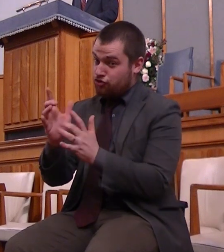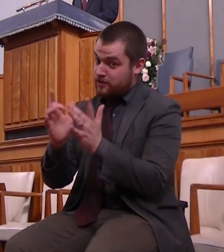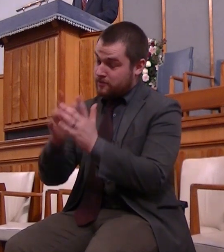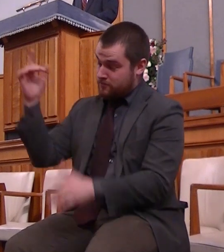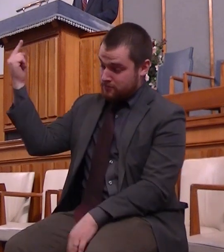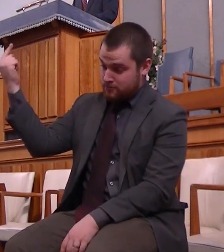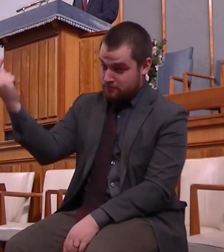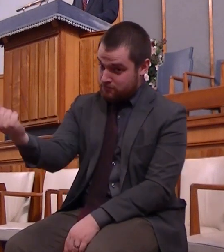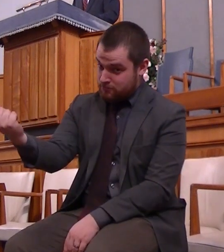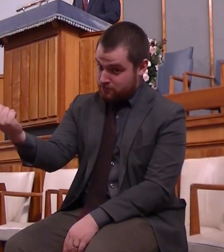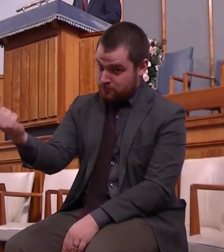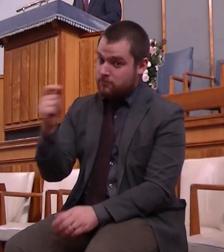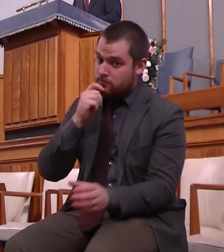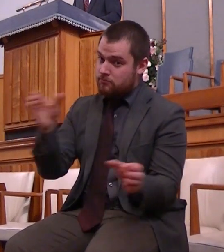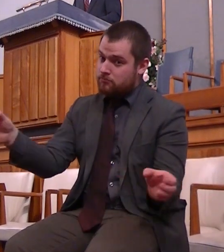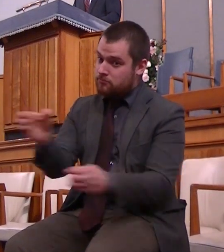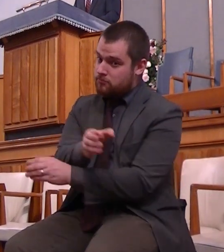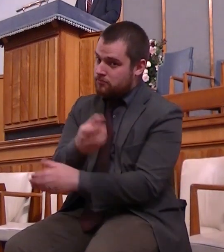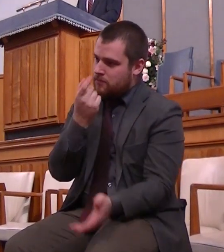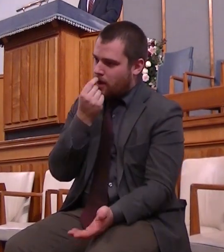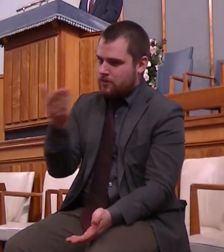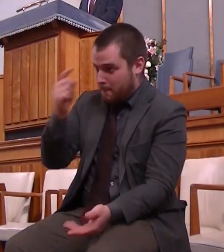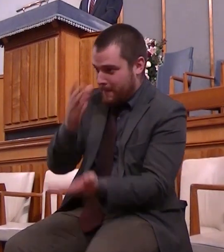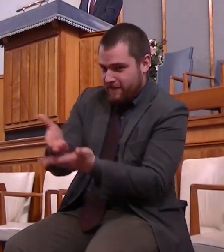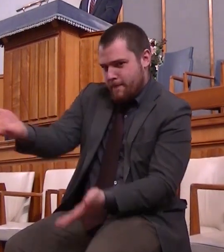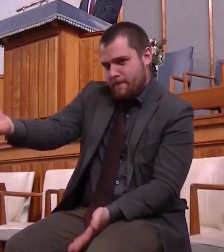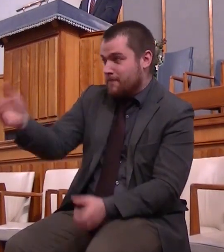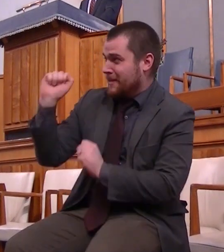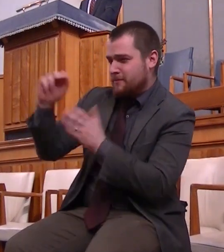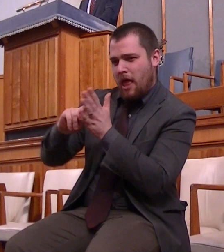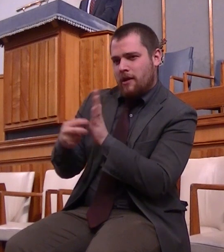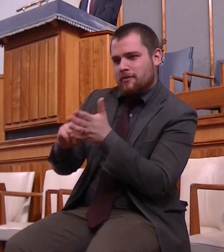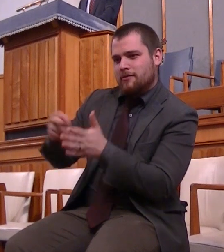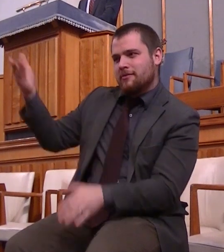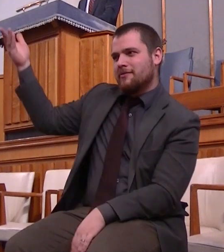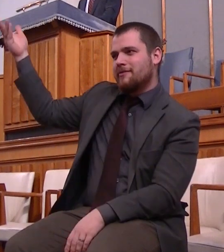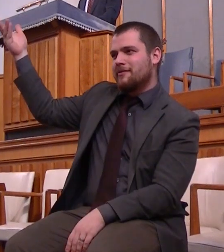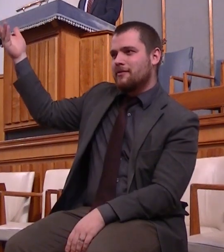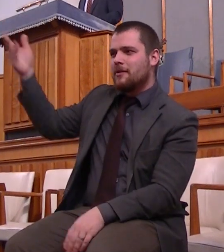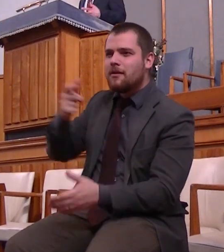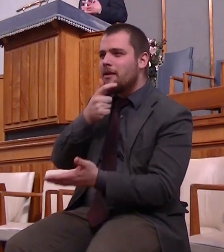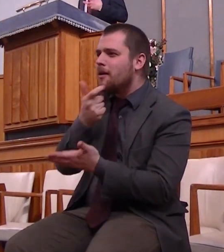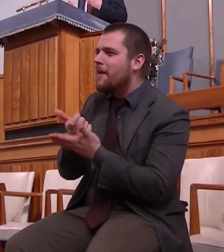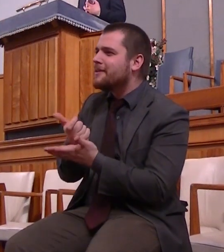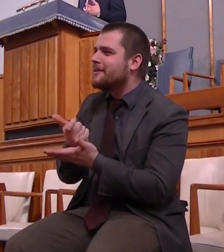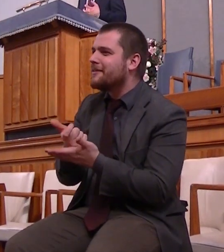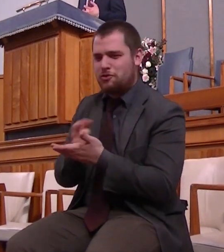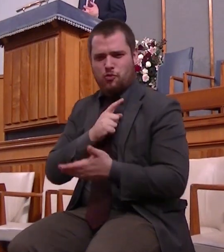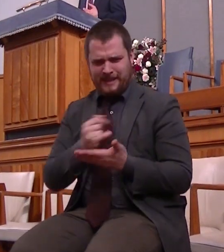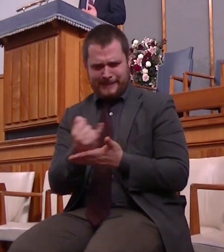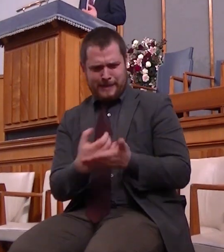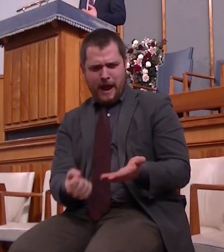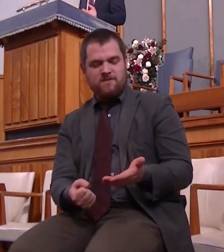sin, if we believe in him. That's part of God acting in a way that is completely